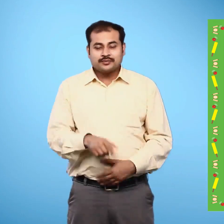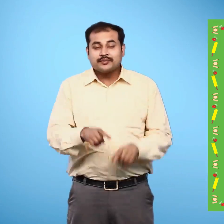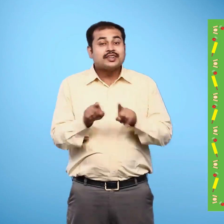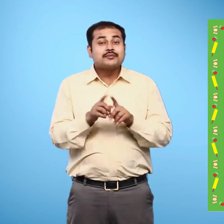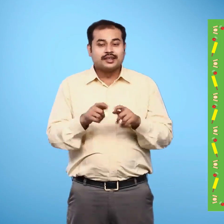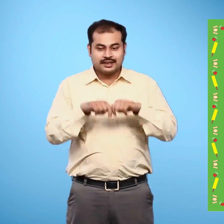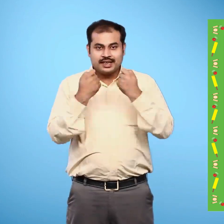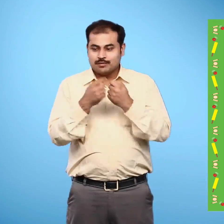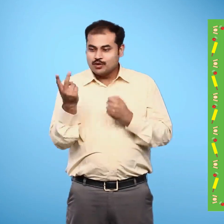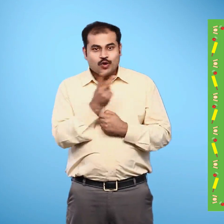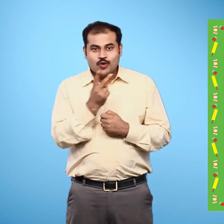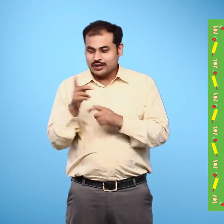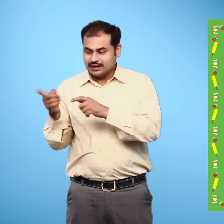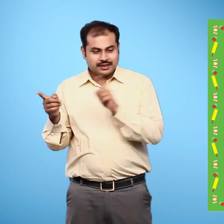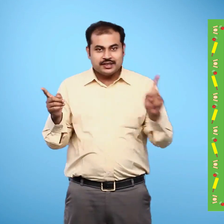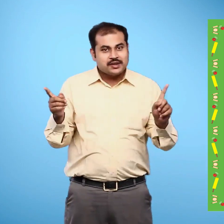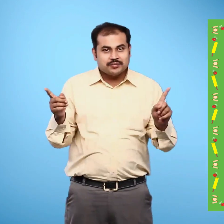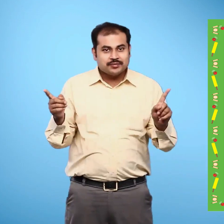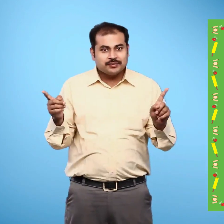While the other team runs for the ball.